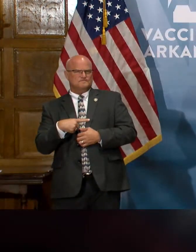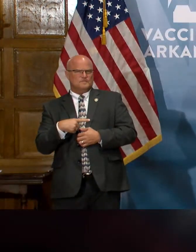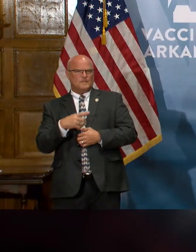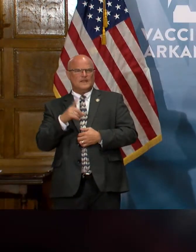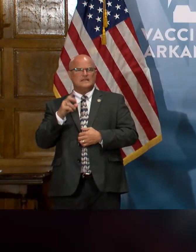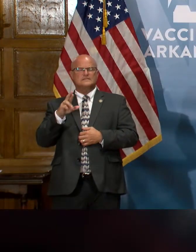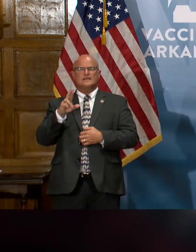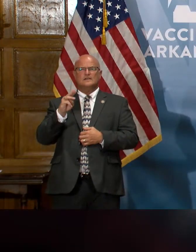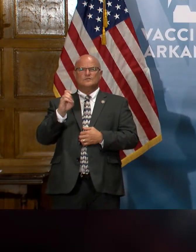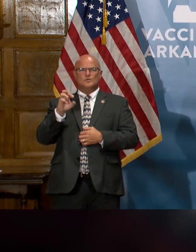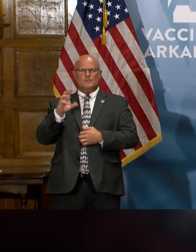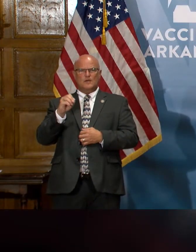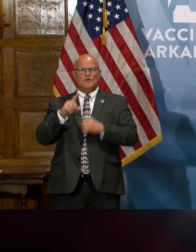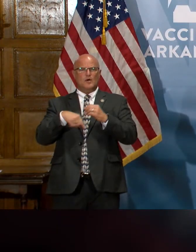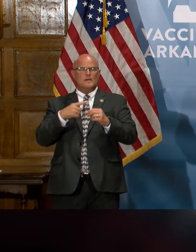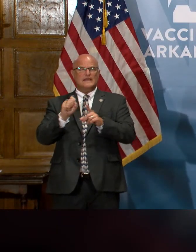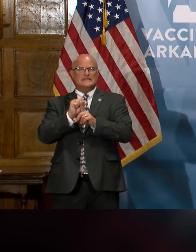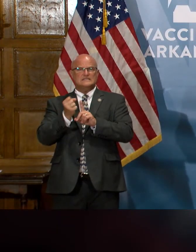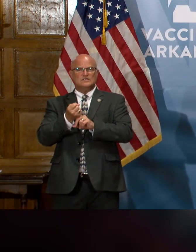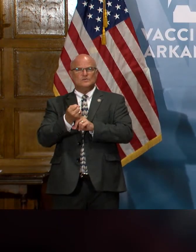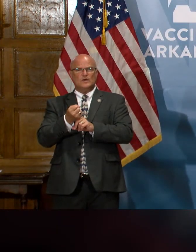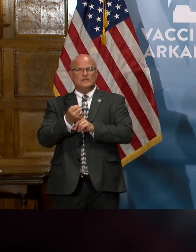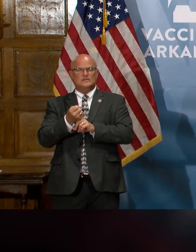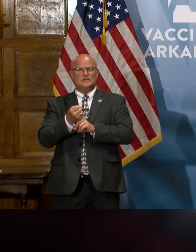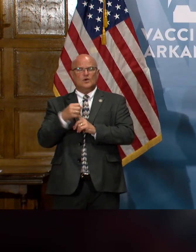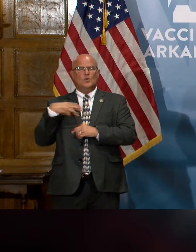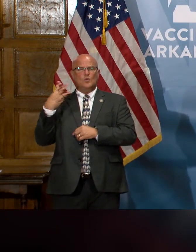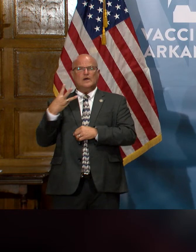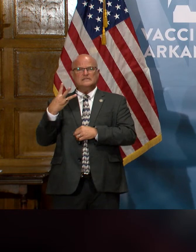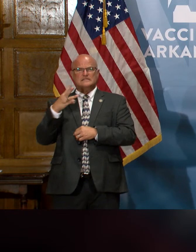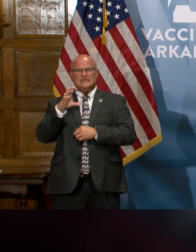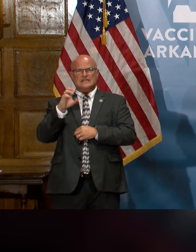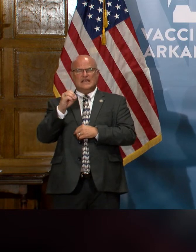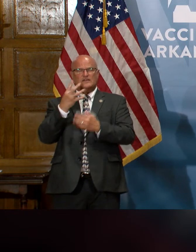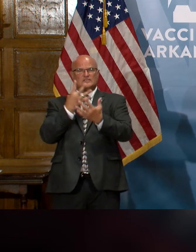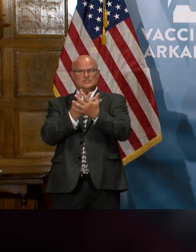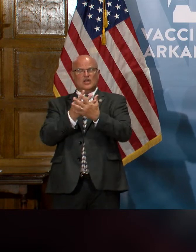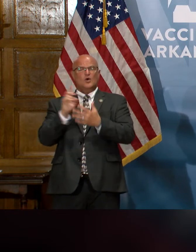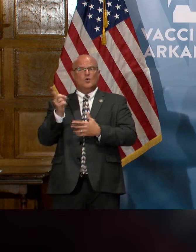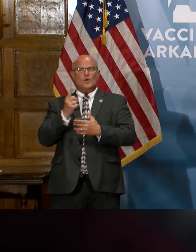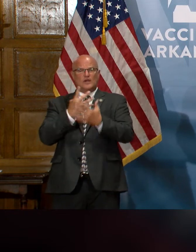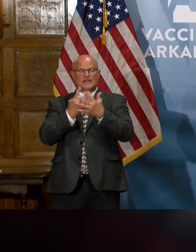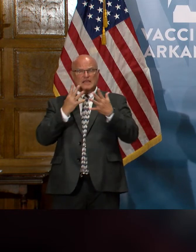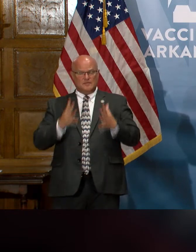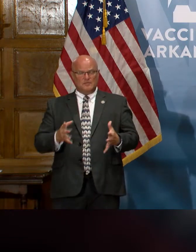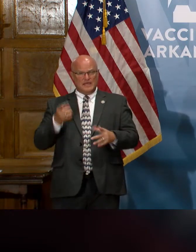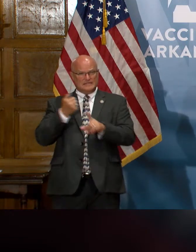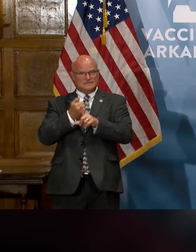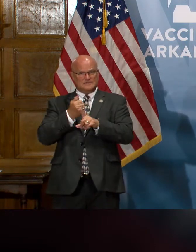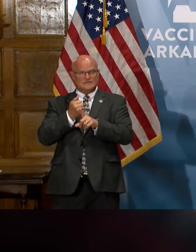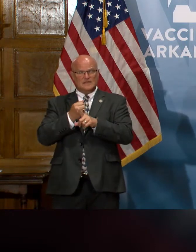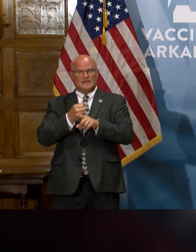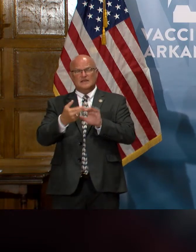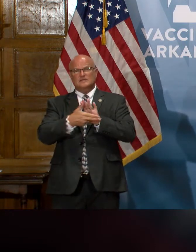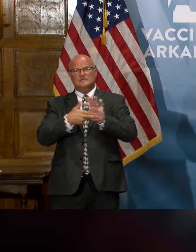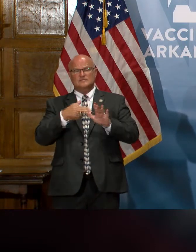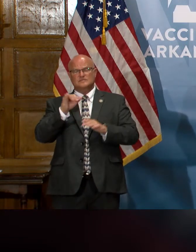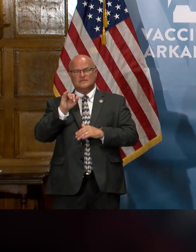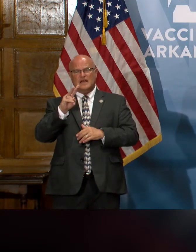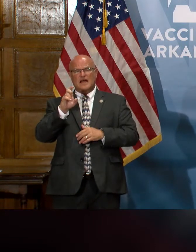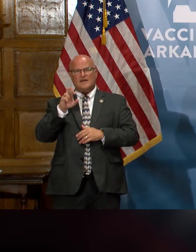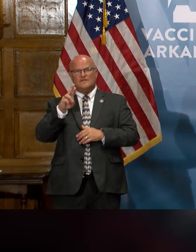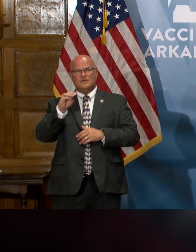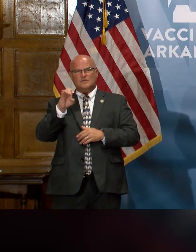and Dr. Romero about the situation at the Washington County Jail where inmates had been prescribed